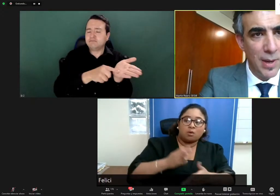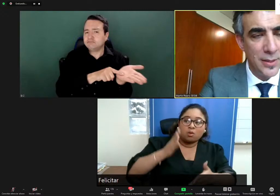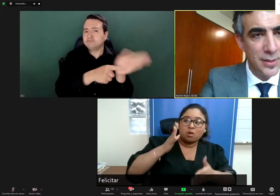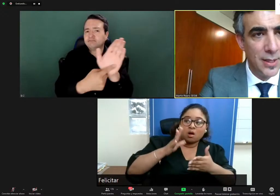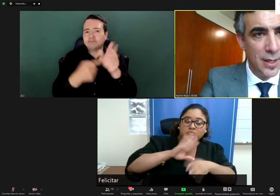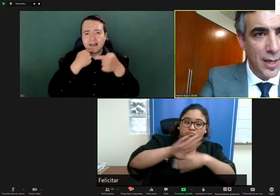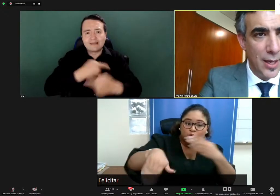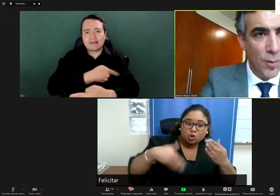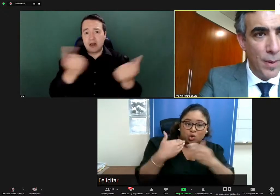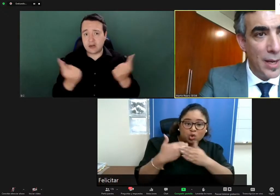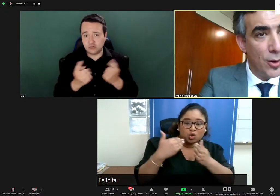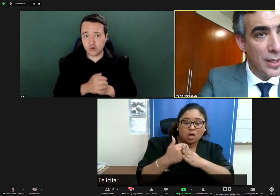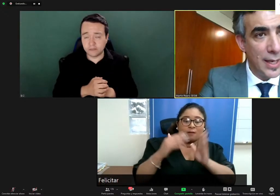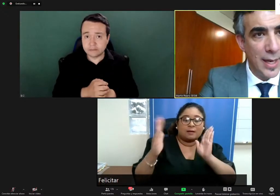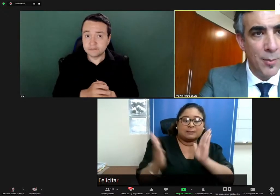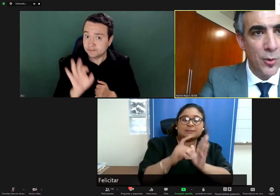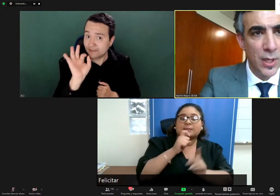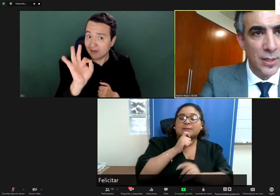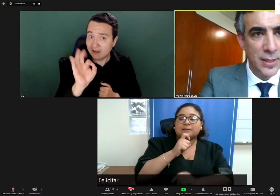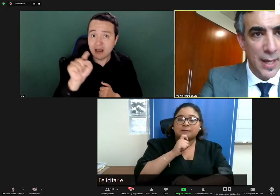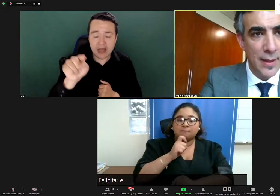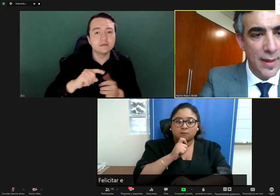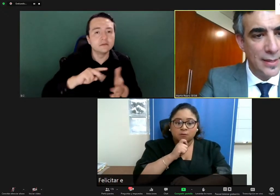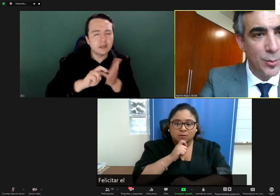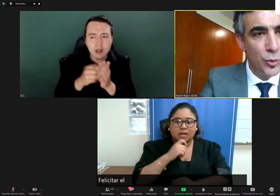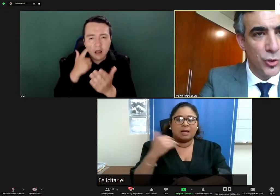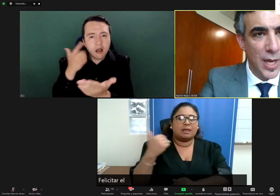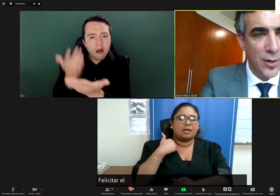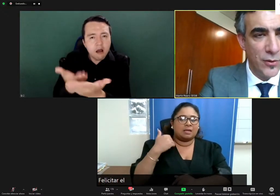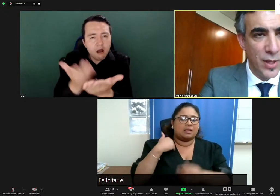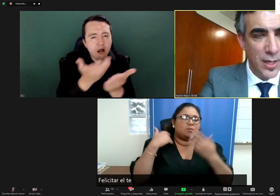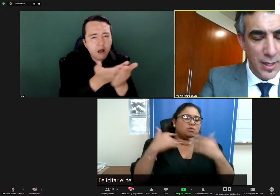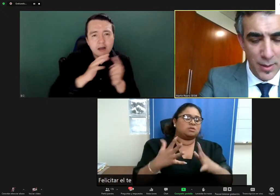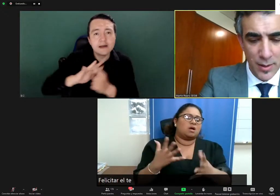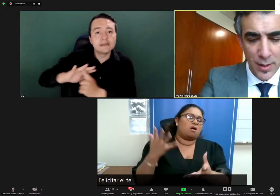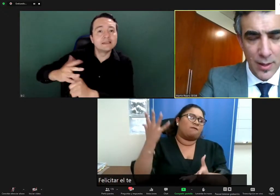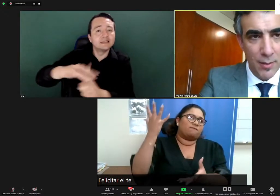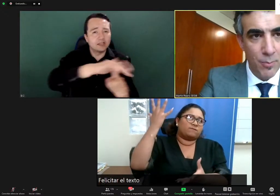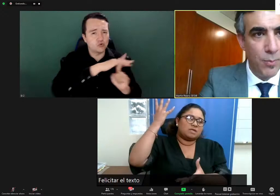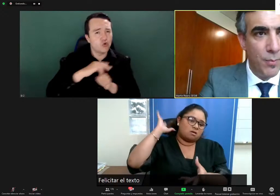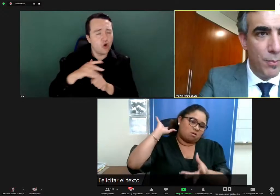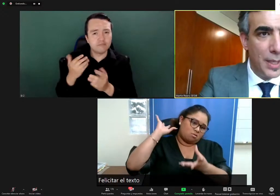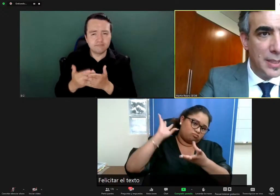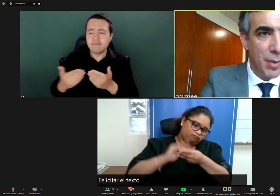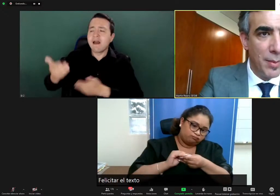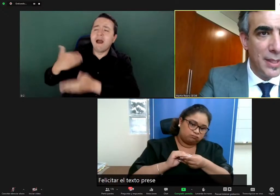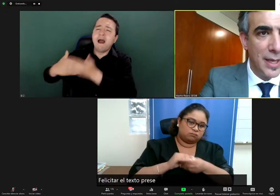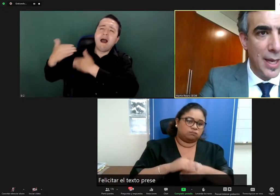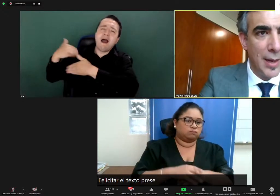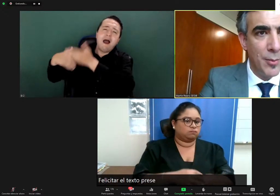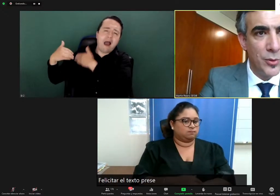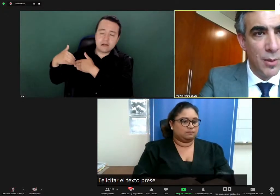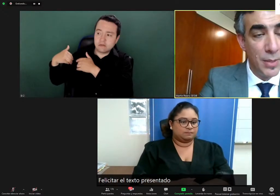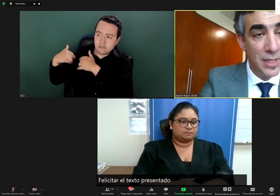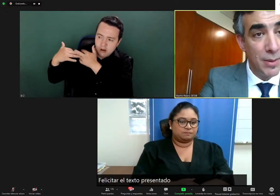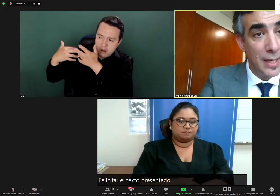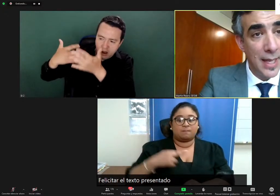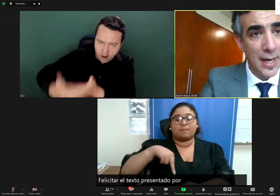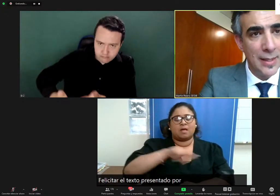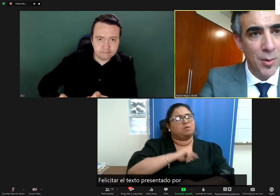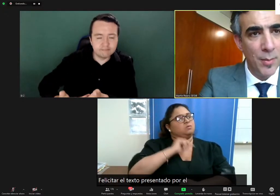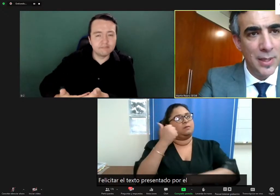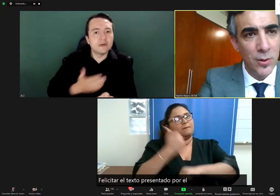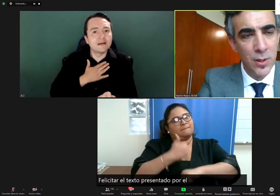discovers the main challenges that we have that we've had for several years so far and that